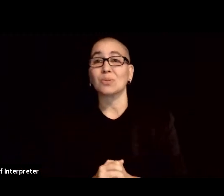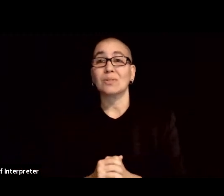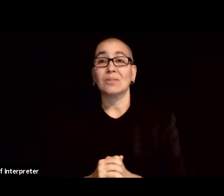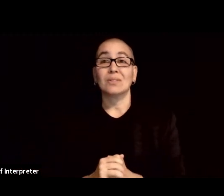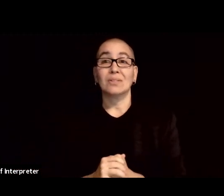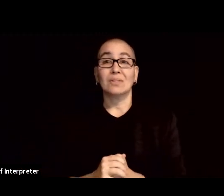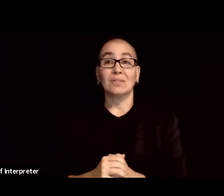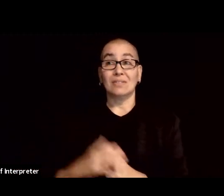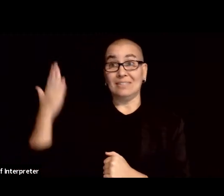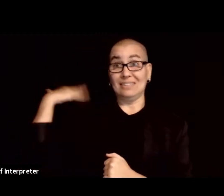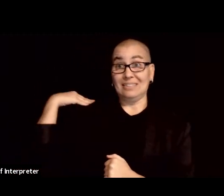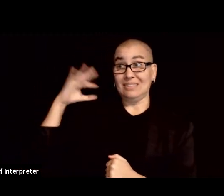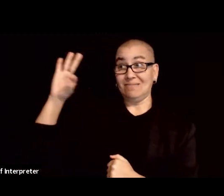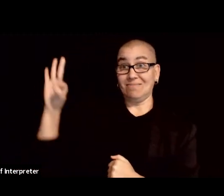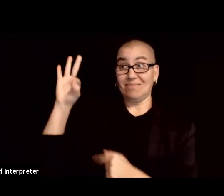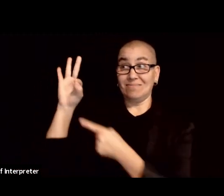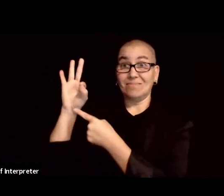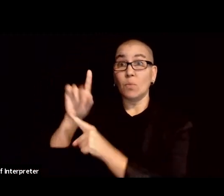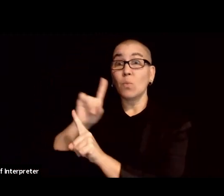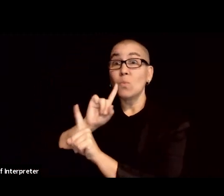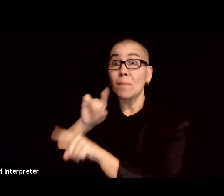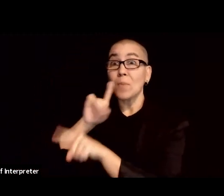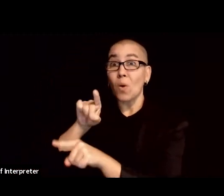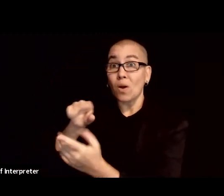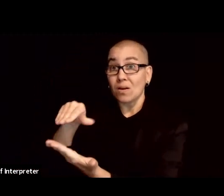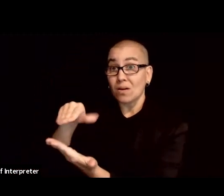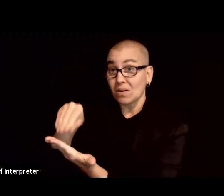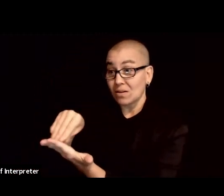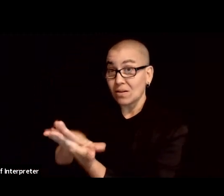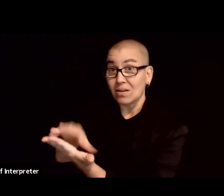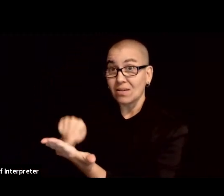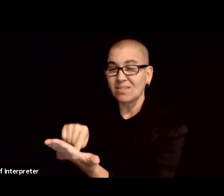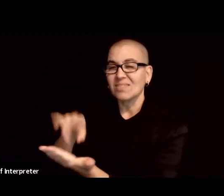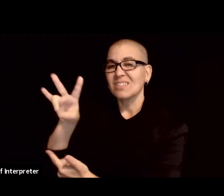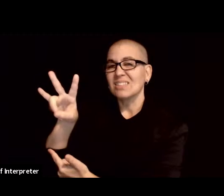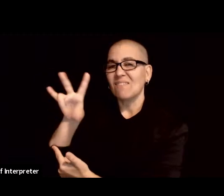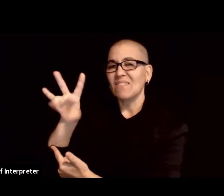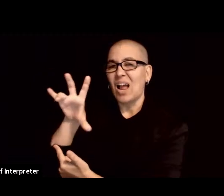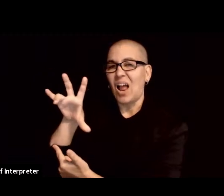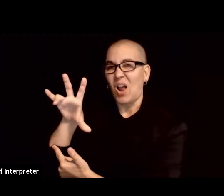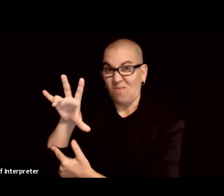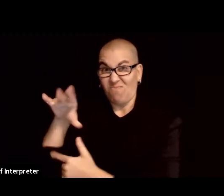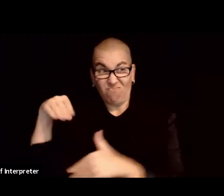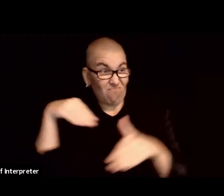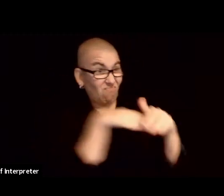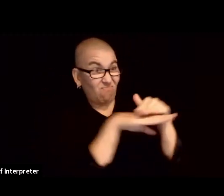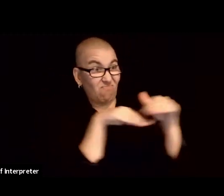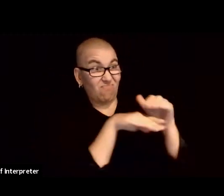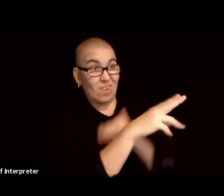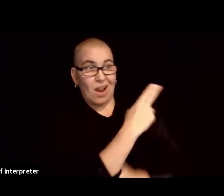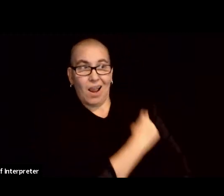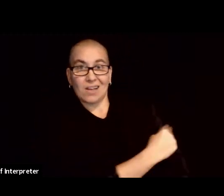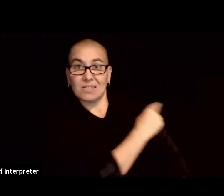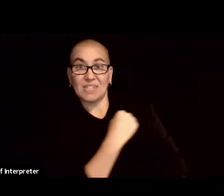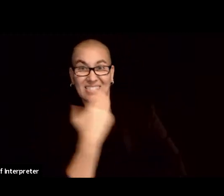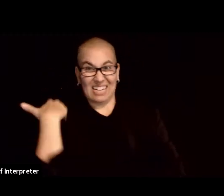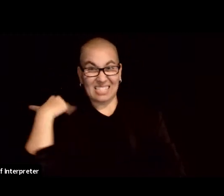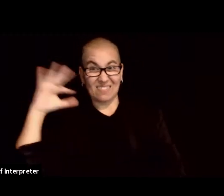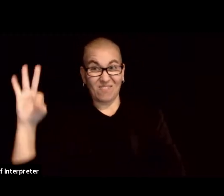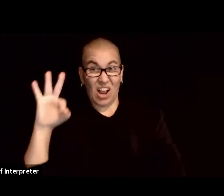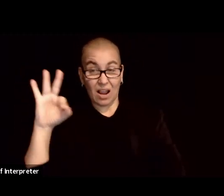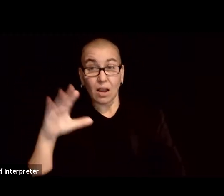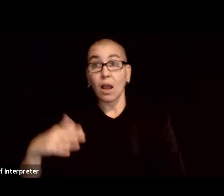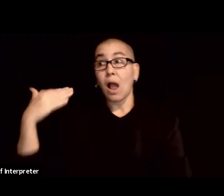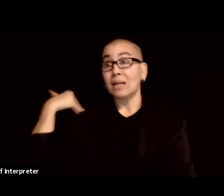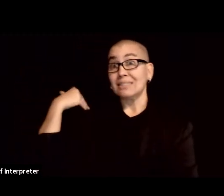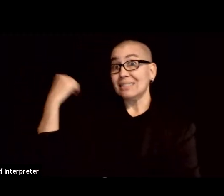772 persons in the hospital on that day, with a decrease on Saturday and a slight increase yesterday, with